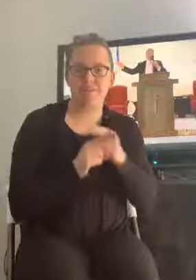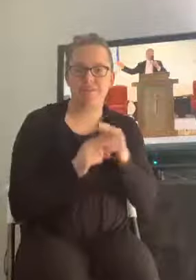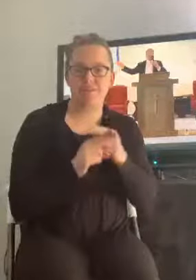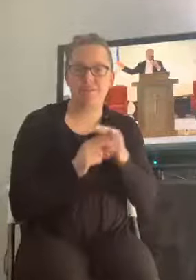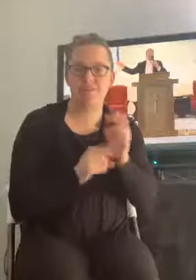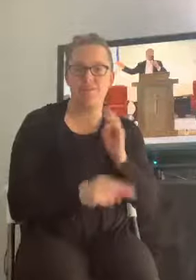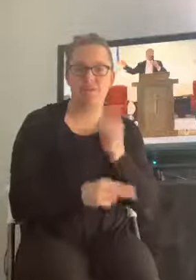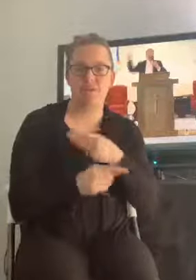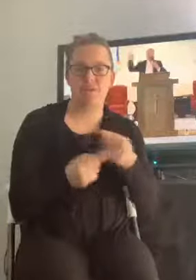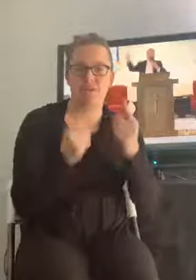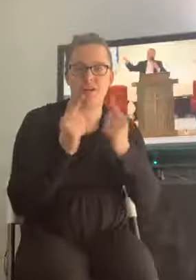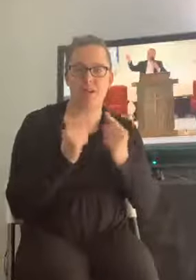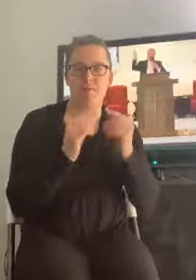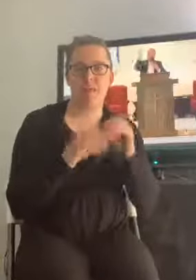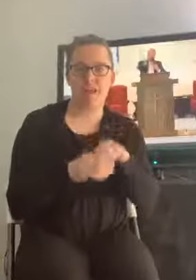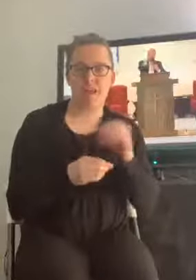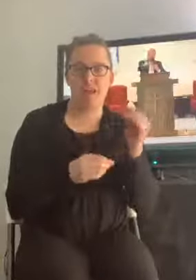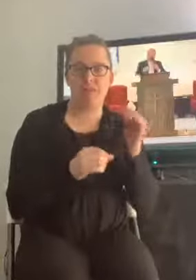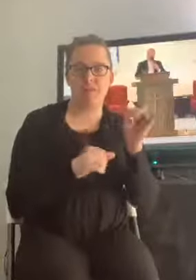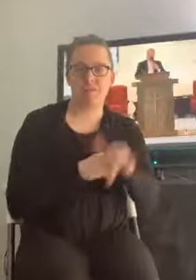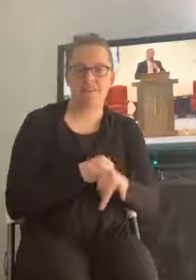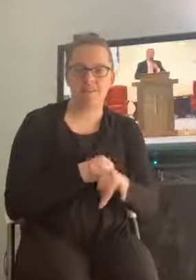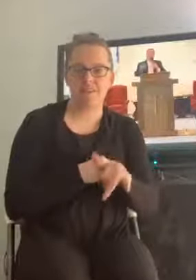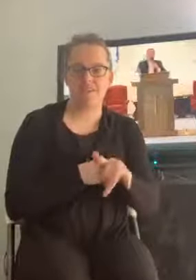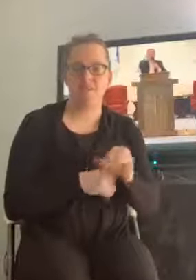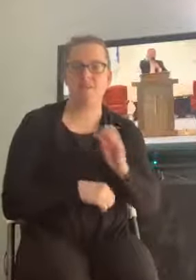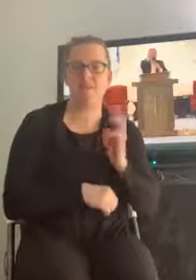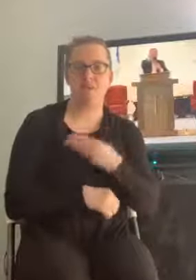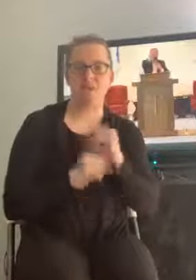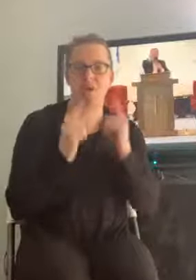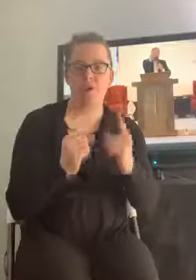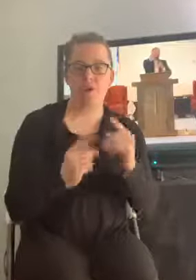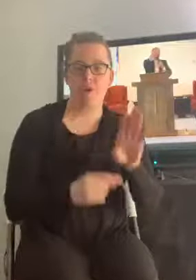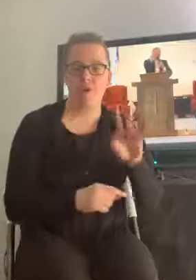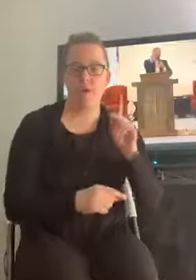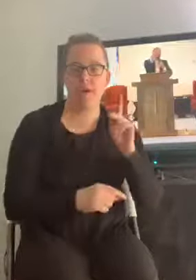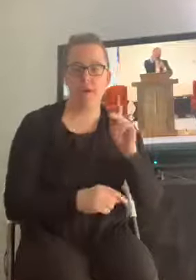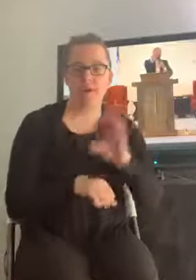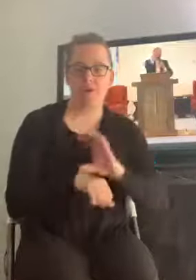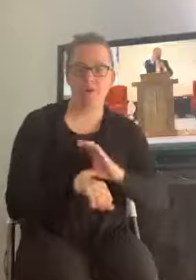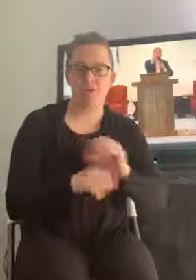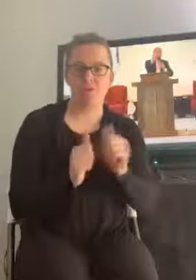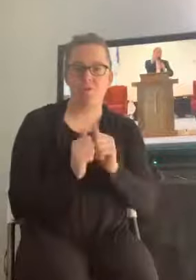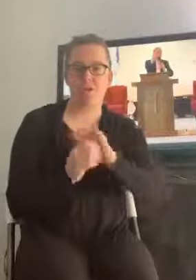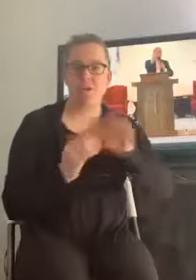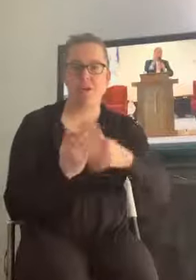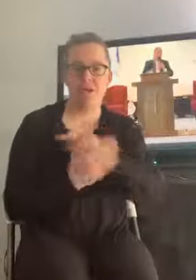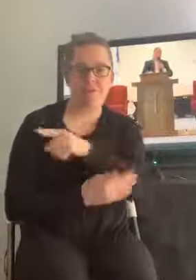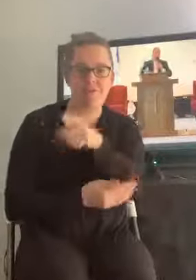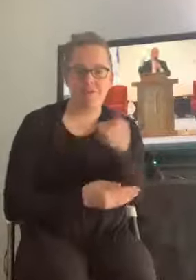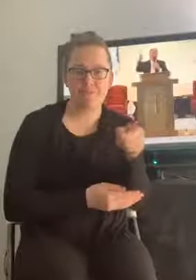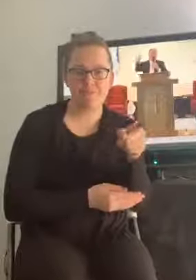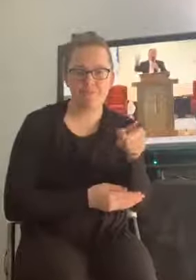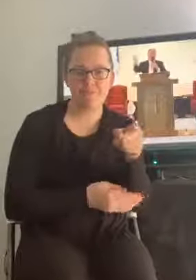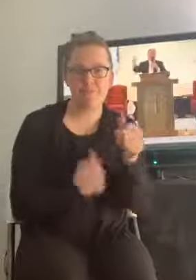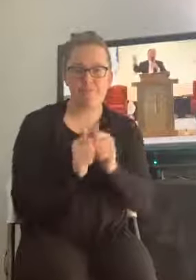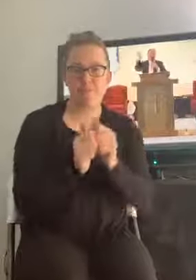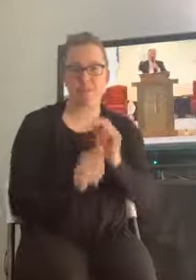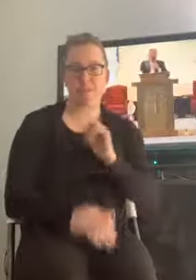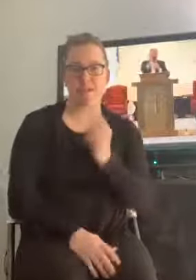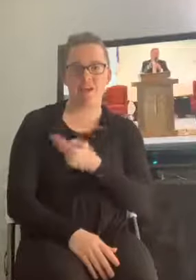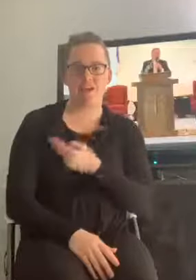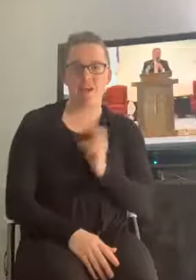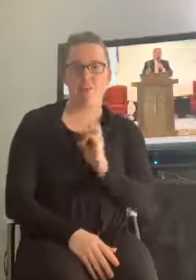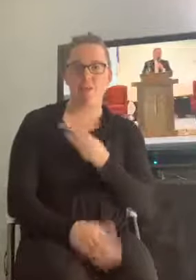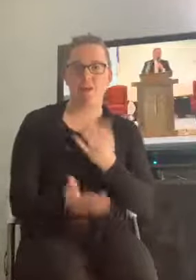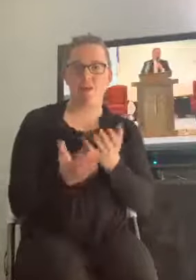coming out of this thing. Yes. We're going to be back in this building with all of you watching that are within driving distance. We want you